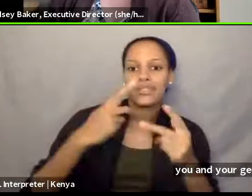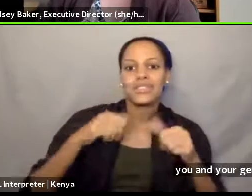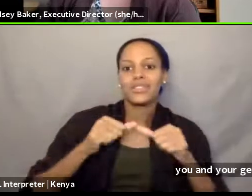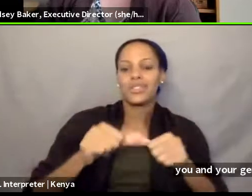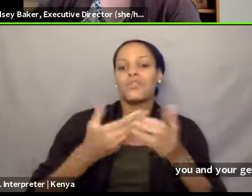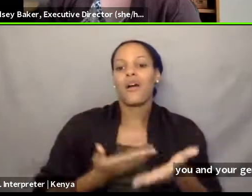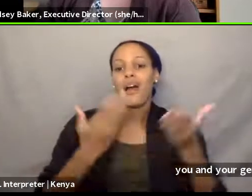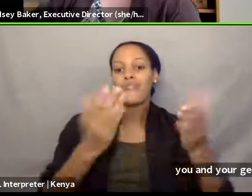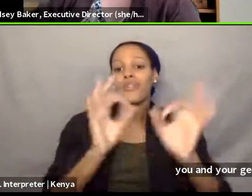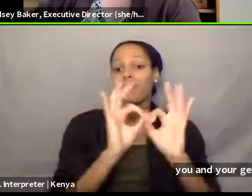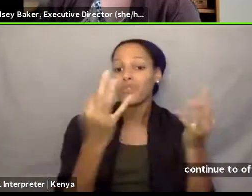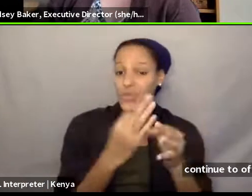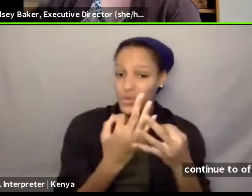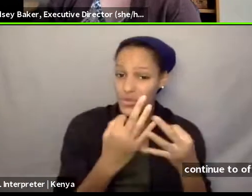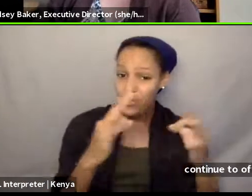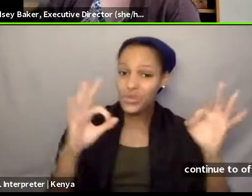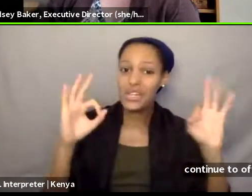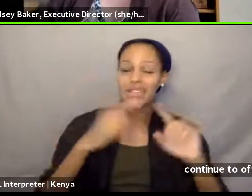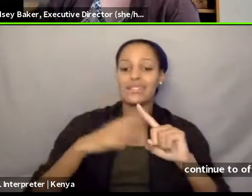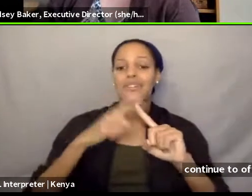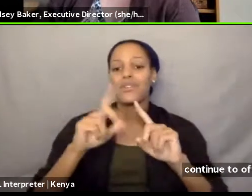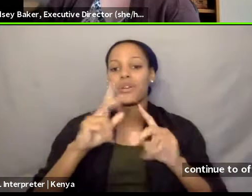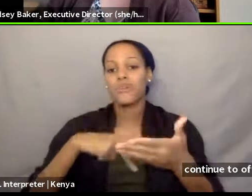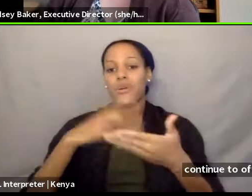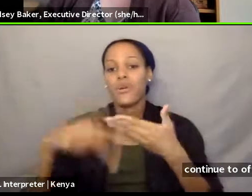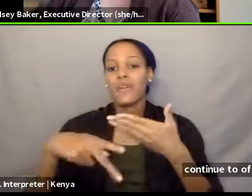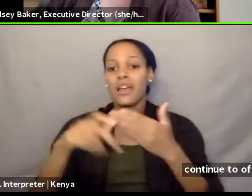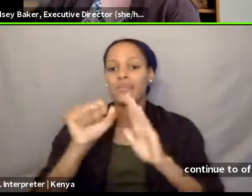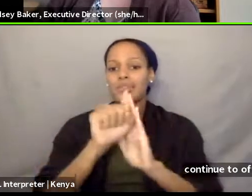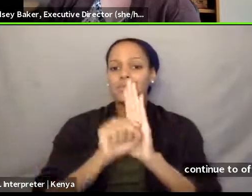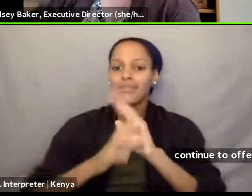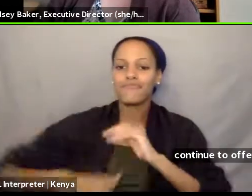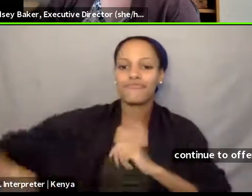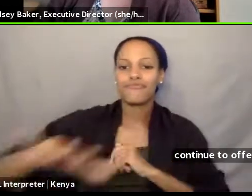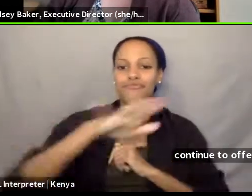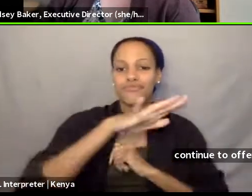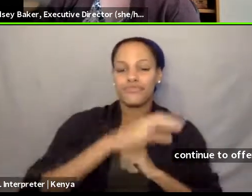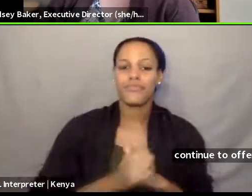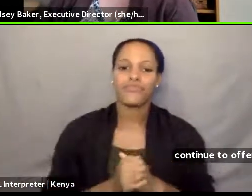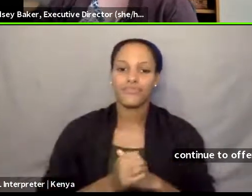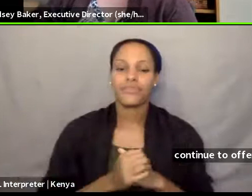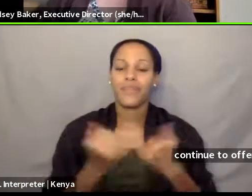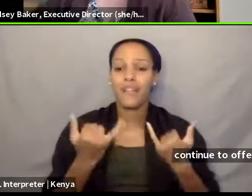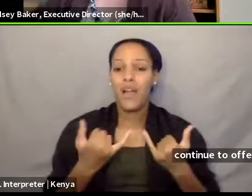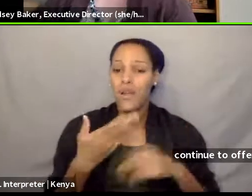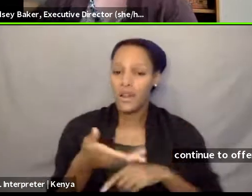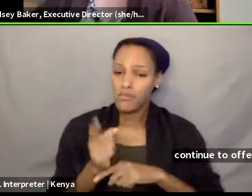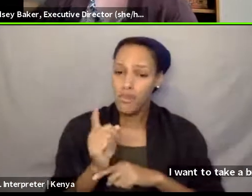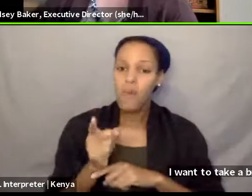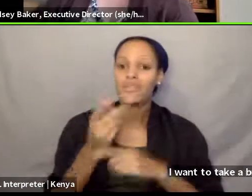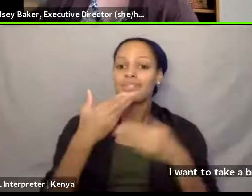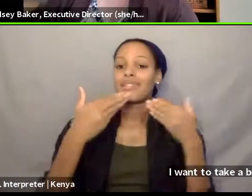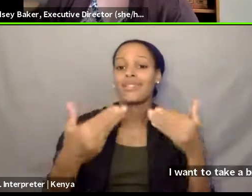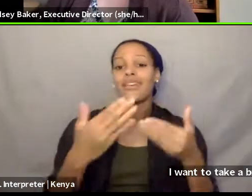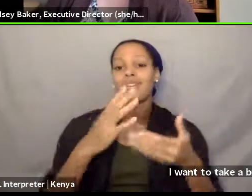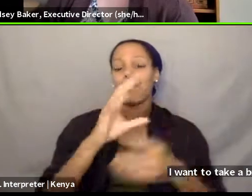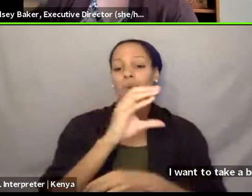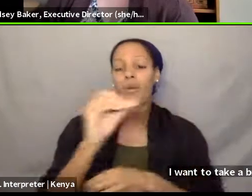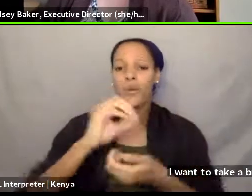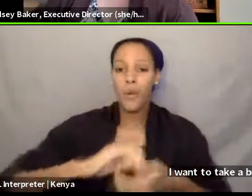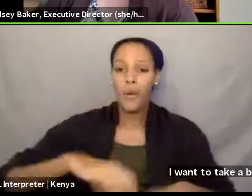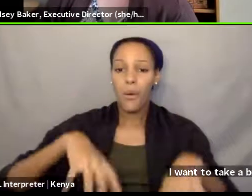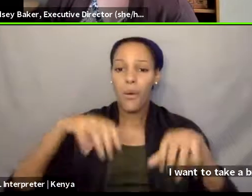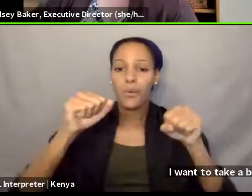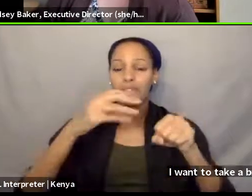programs statewide annually. I want to take a brief moment to thank our co-hosts and partners, the Center for